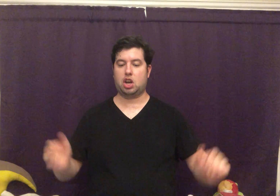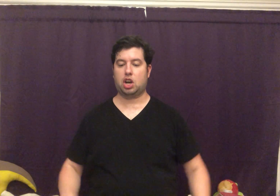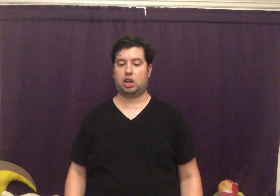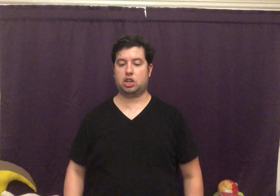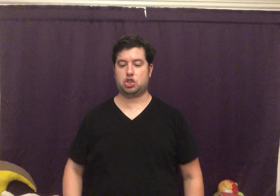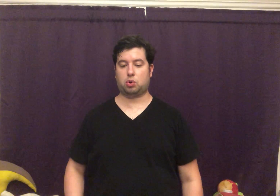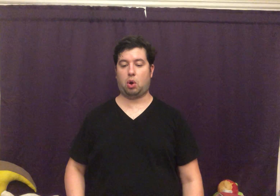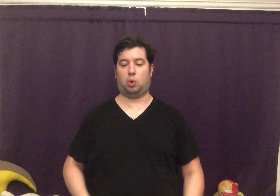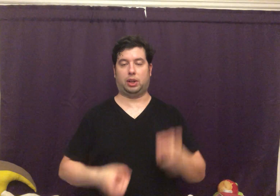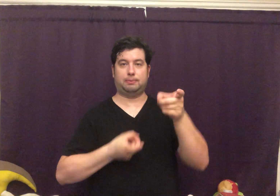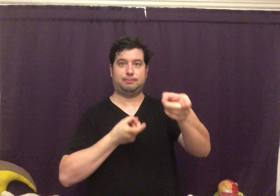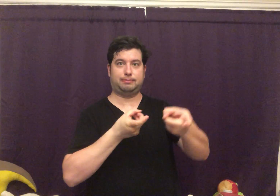Control.